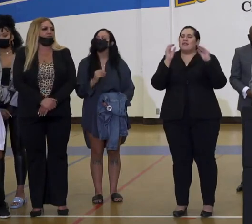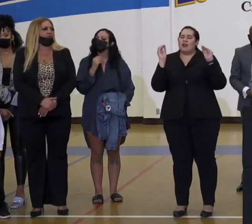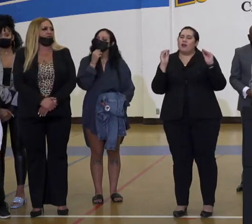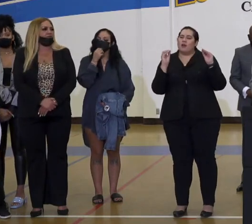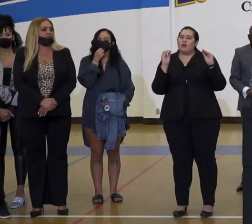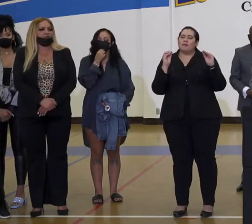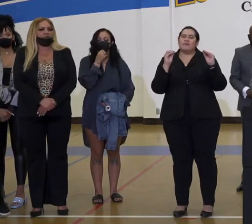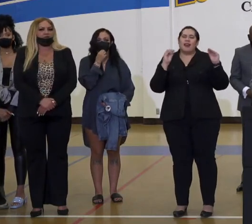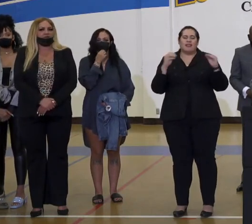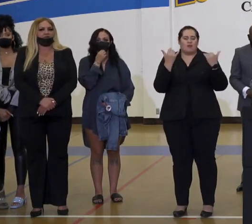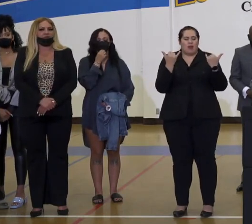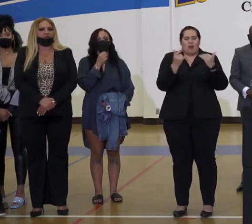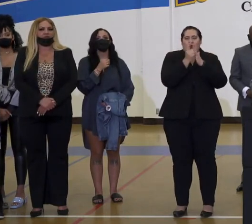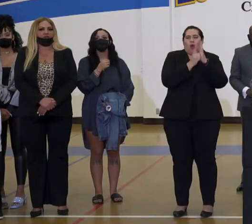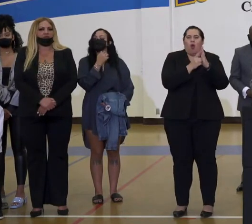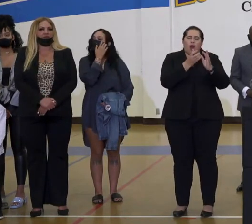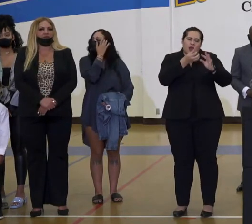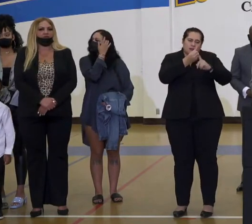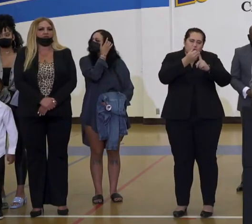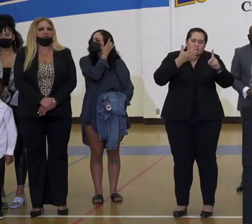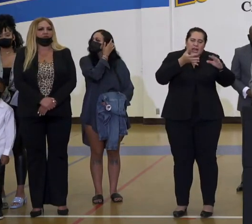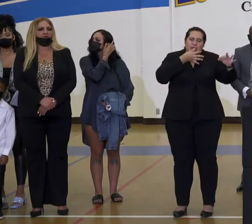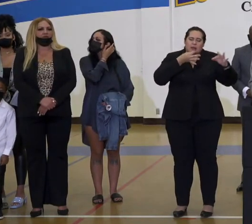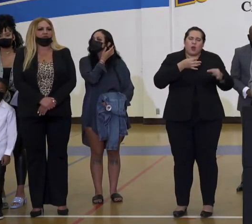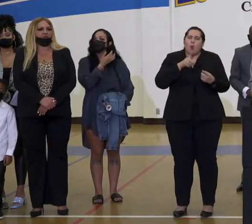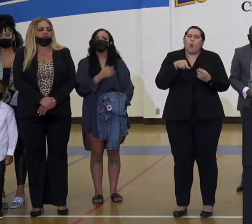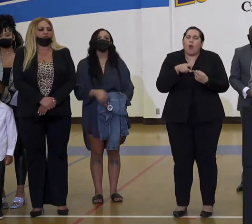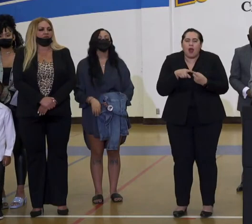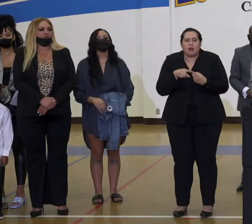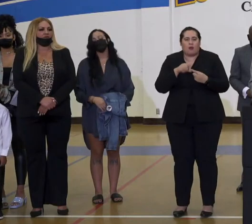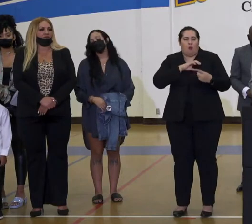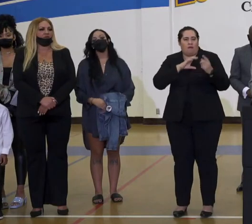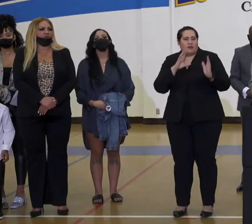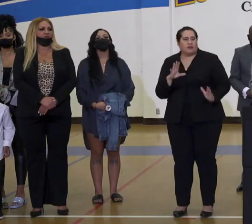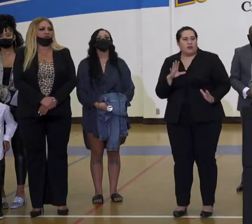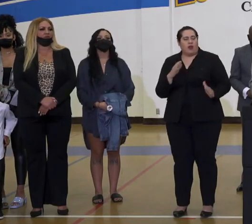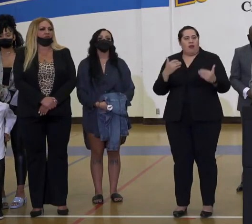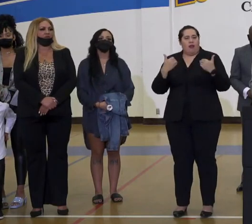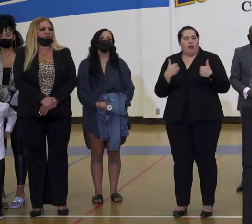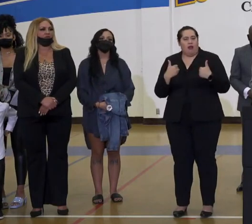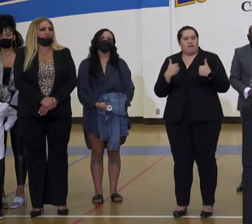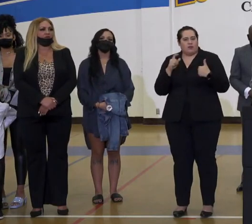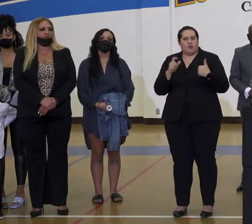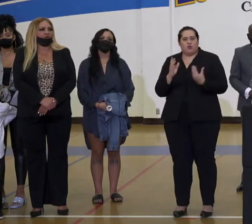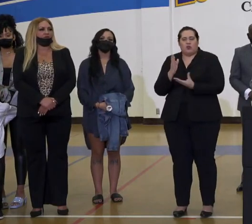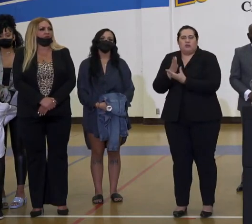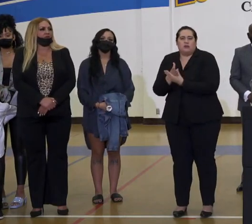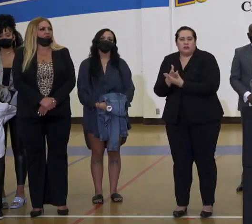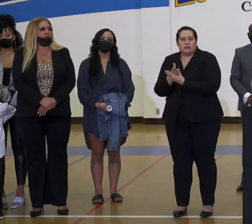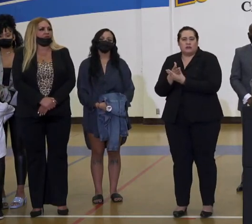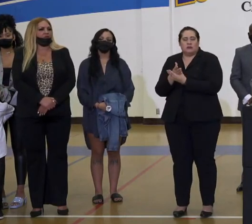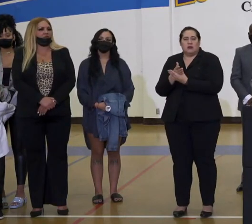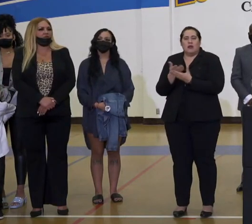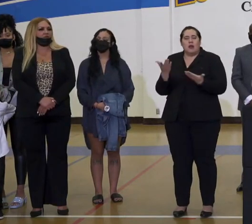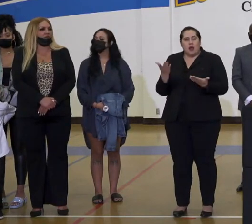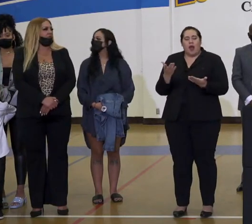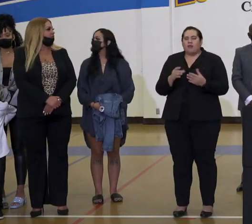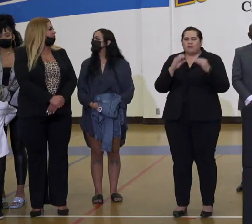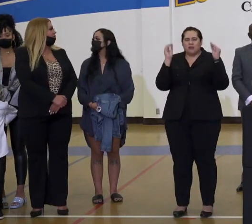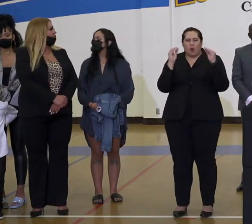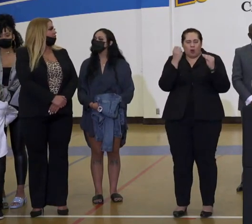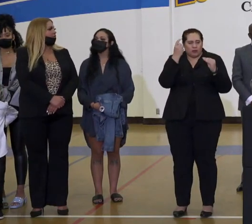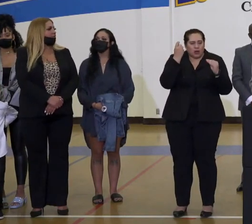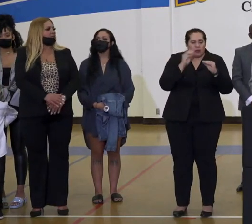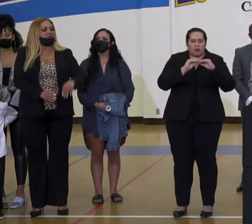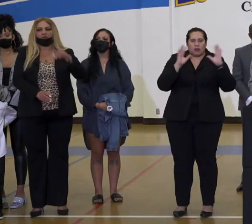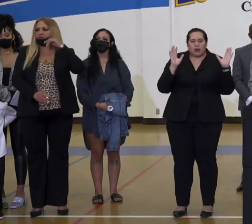law explains or establishes when, in fact, a peace officer has intervened. Absent of this understanding, it